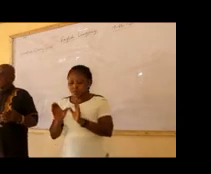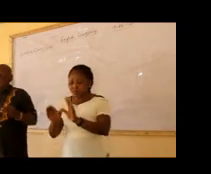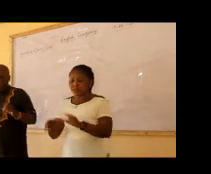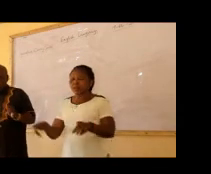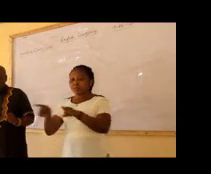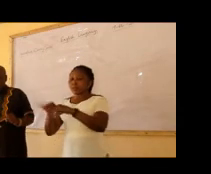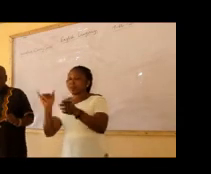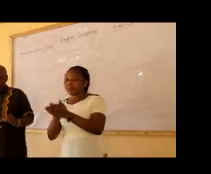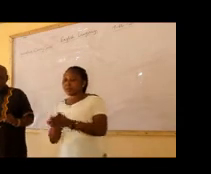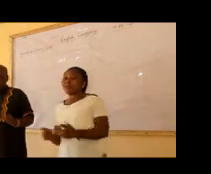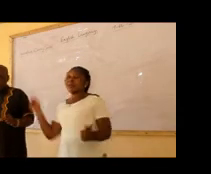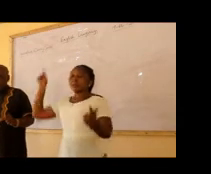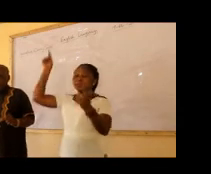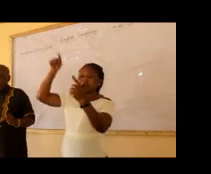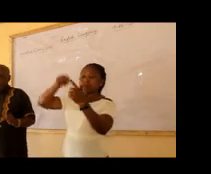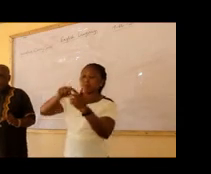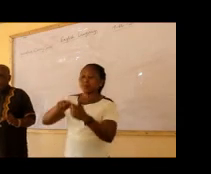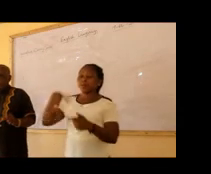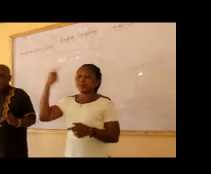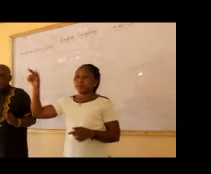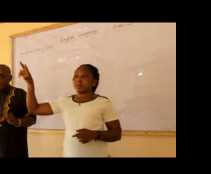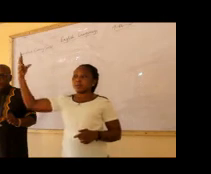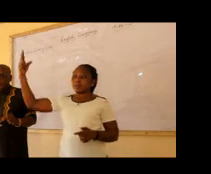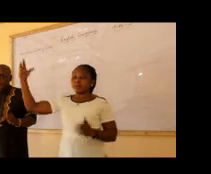that until the third paragraph,